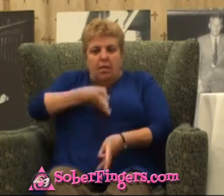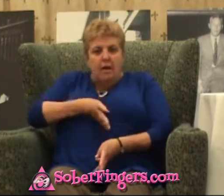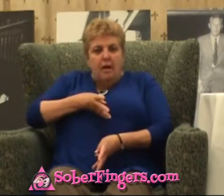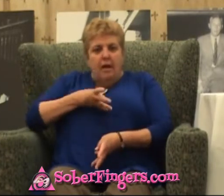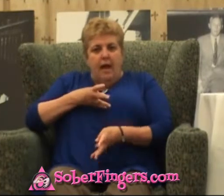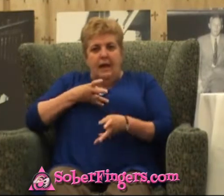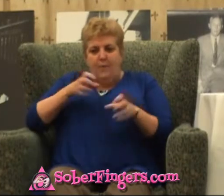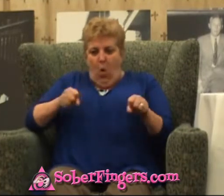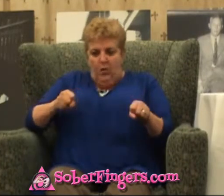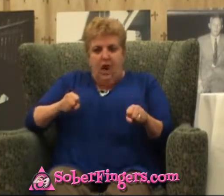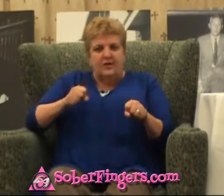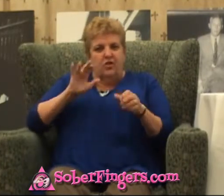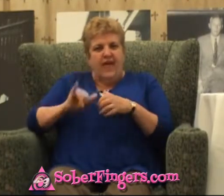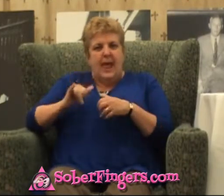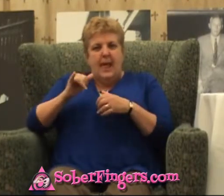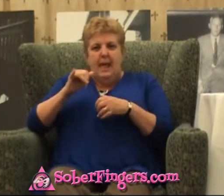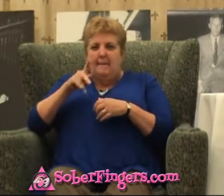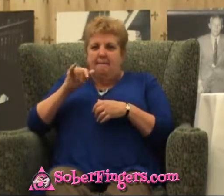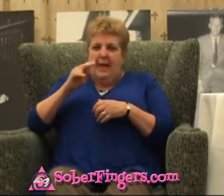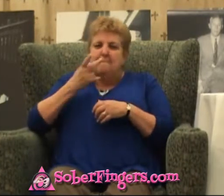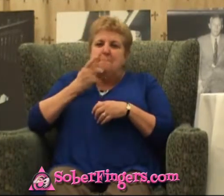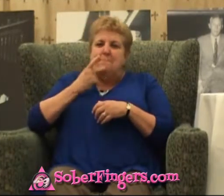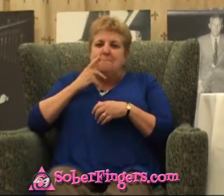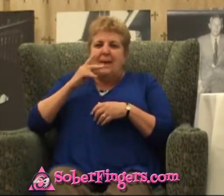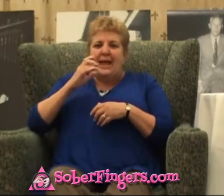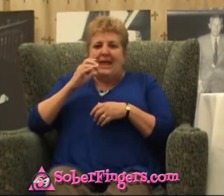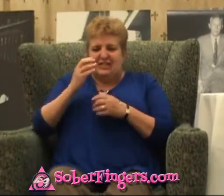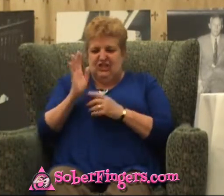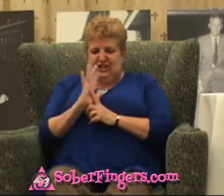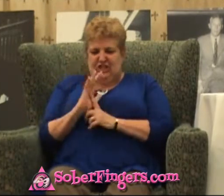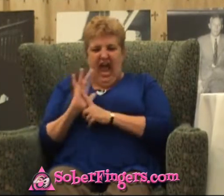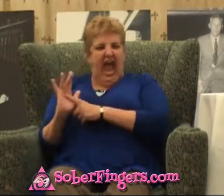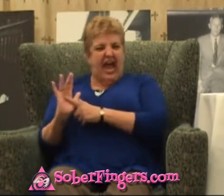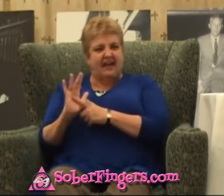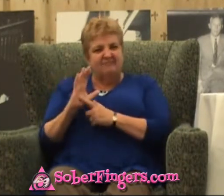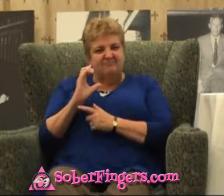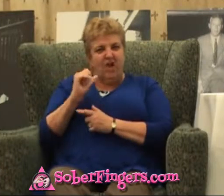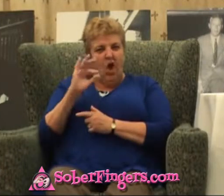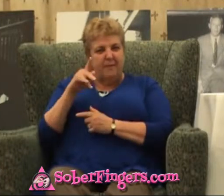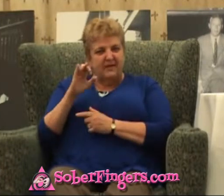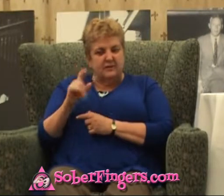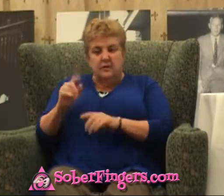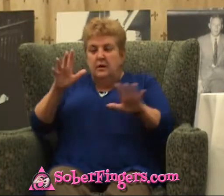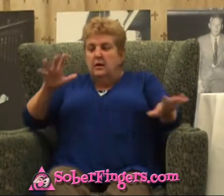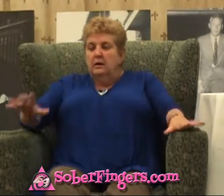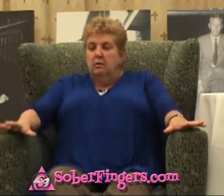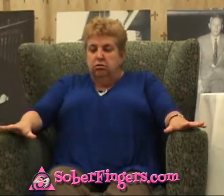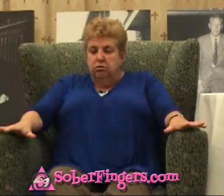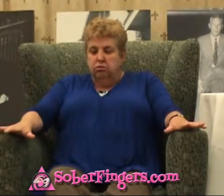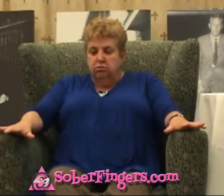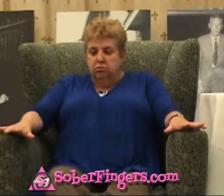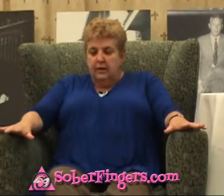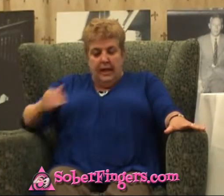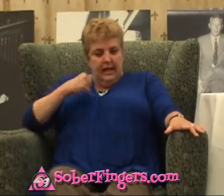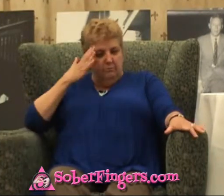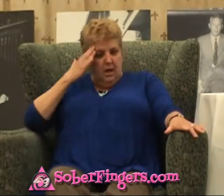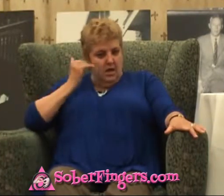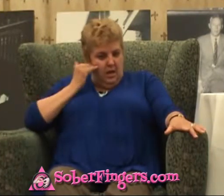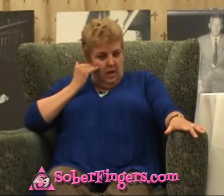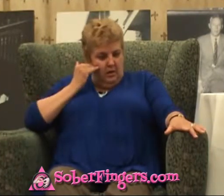for leverage. But what I have is a moment. And in my head it says, you know, Chris, this is a